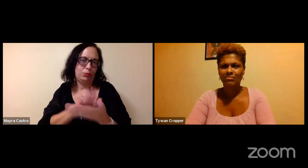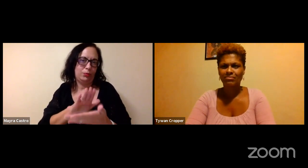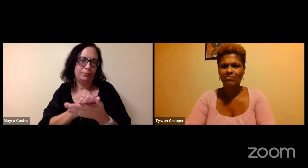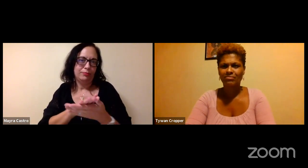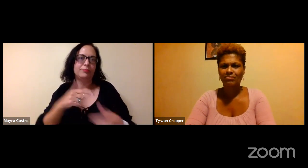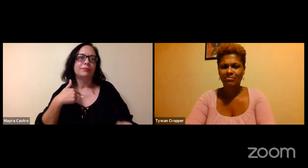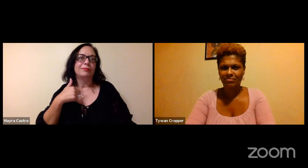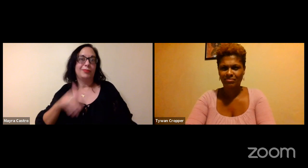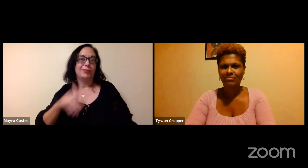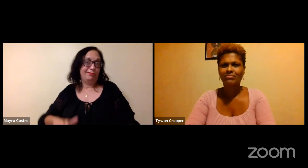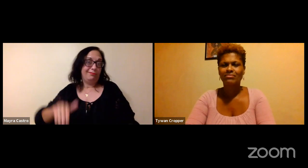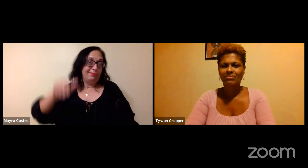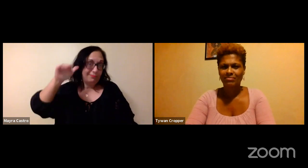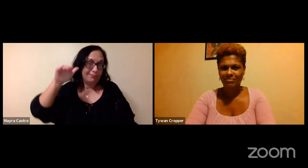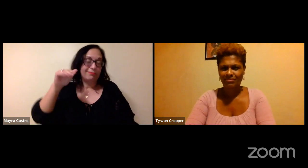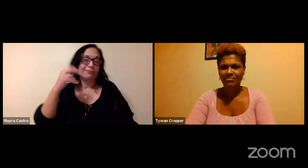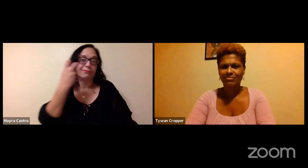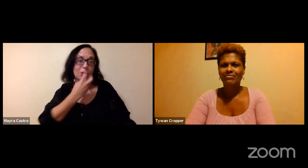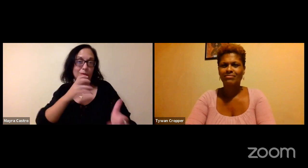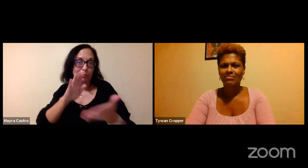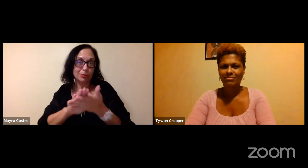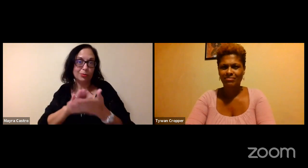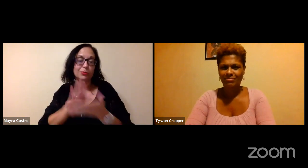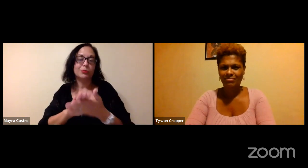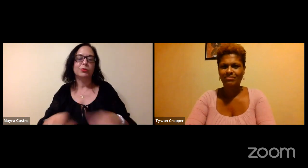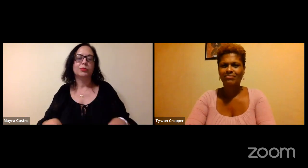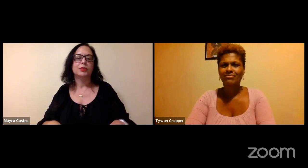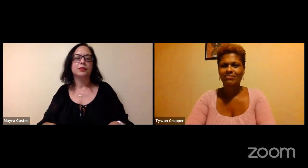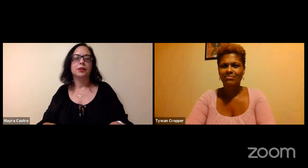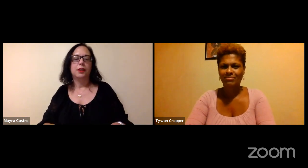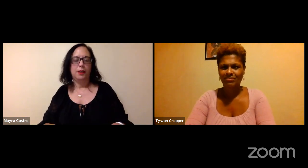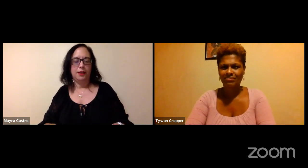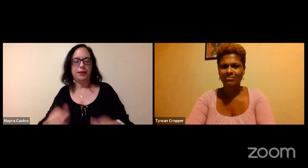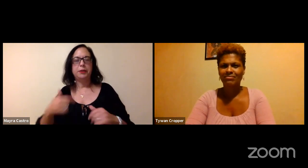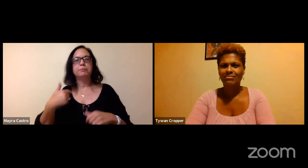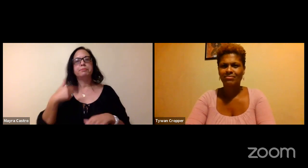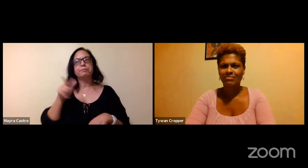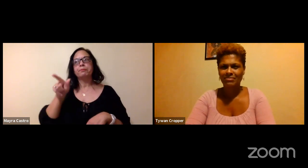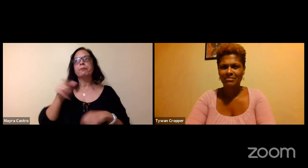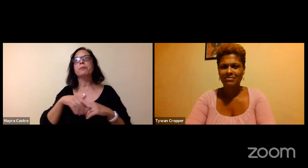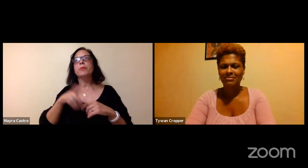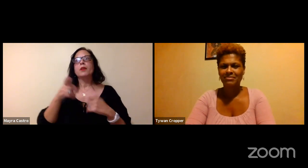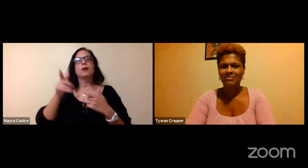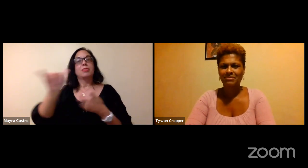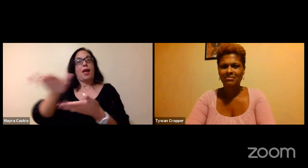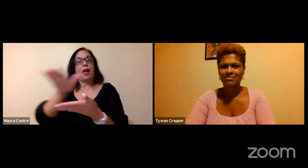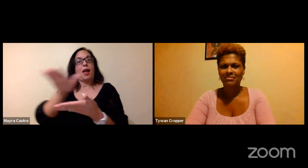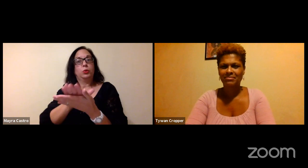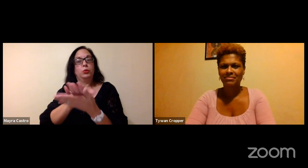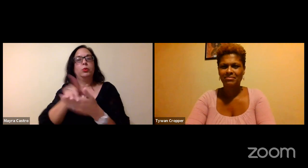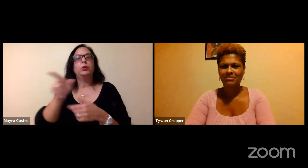everything worked out and I was transferred to an oral school. So I did grow up orally.